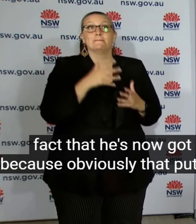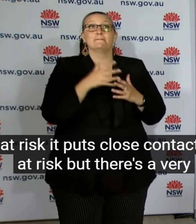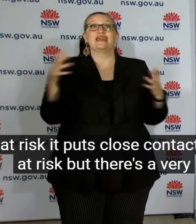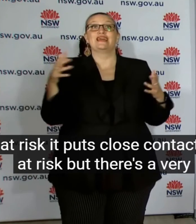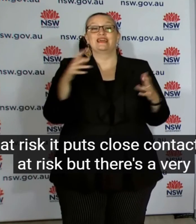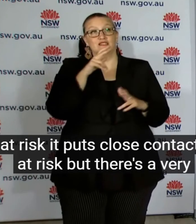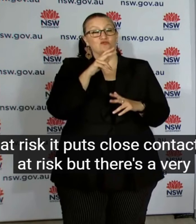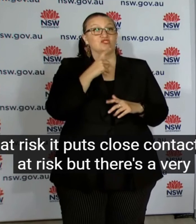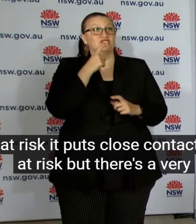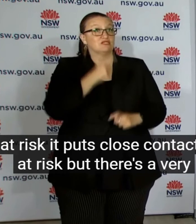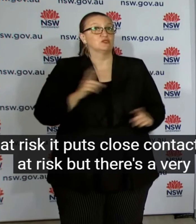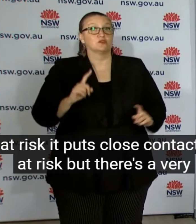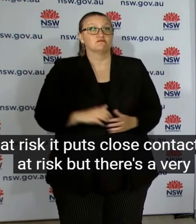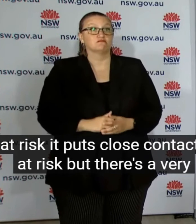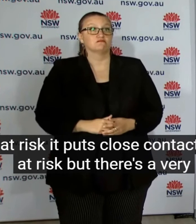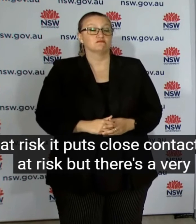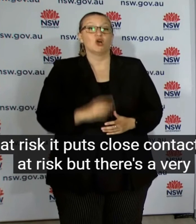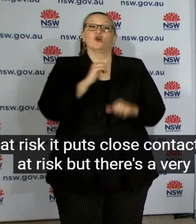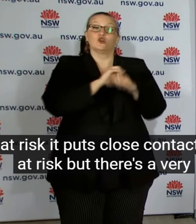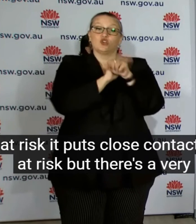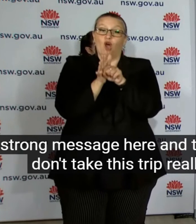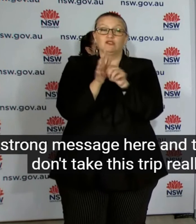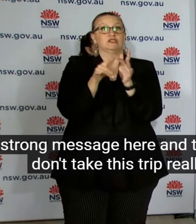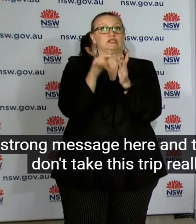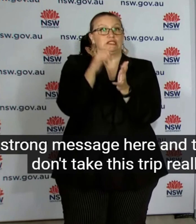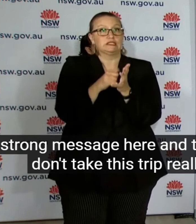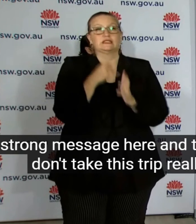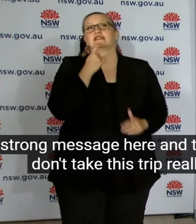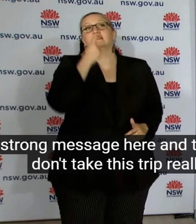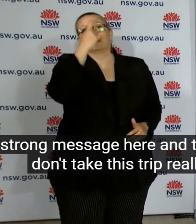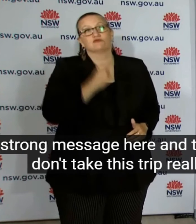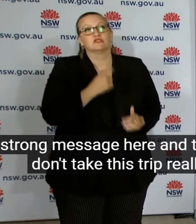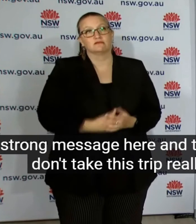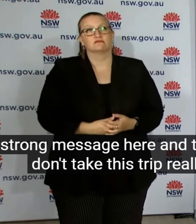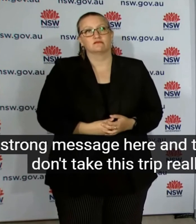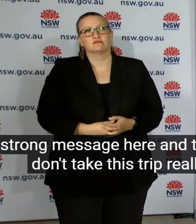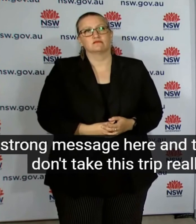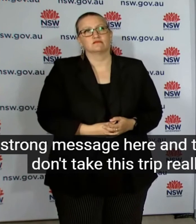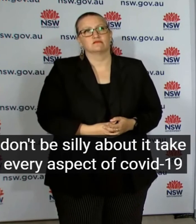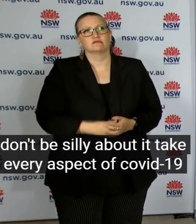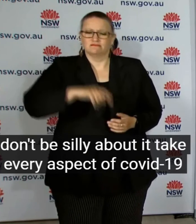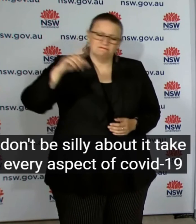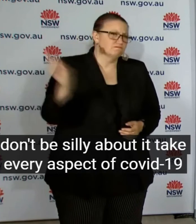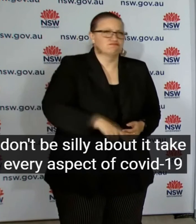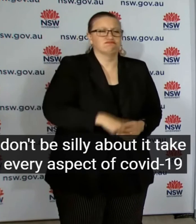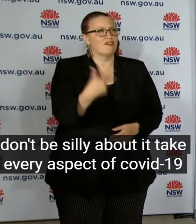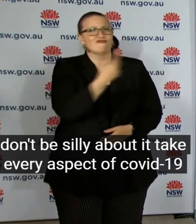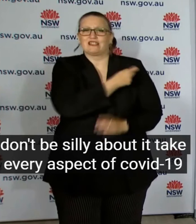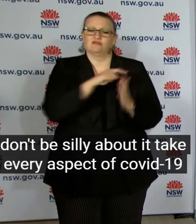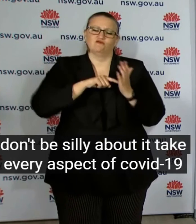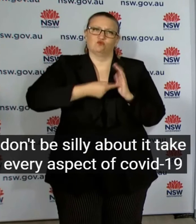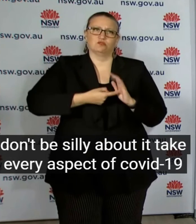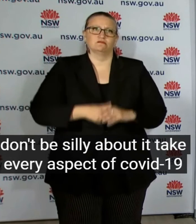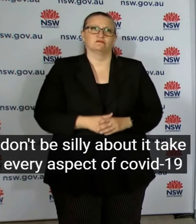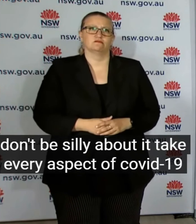Don't be silly about it. Take every aspect of COVID-19 seriously, and that means get vaccinated. Minister, are you aware of any plans that are in place